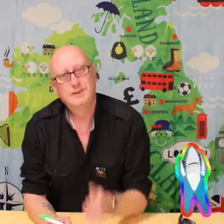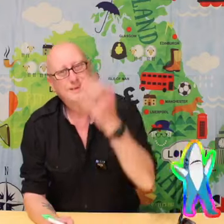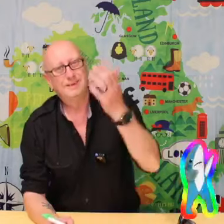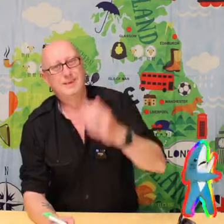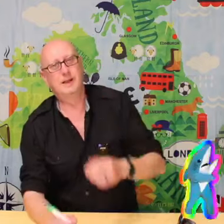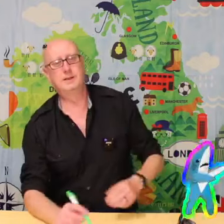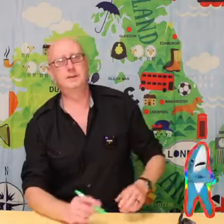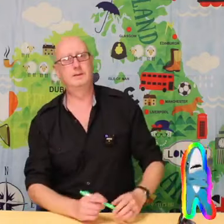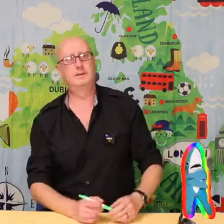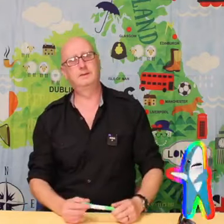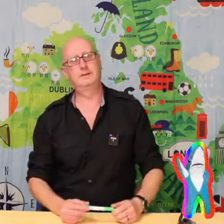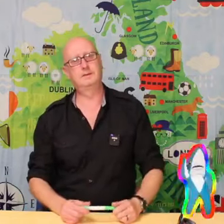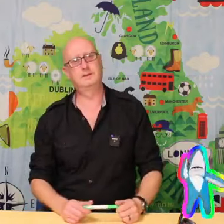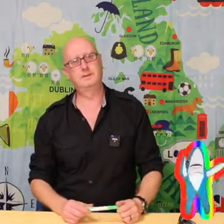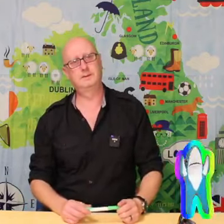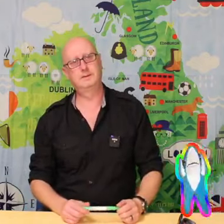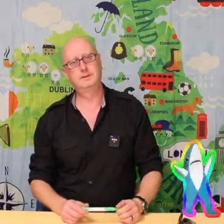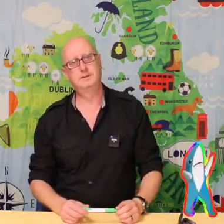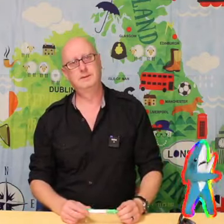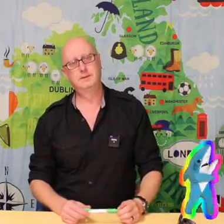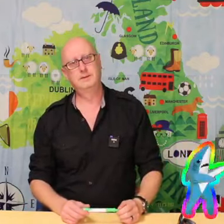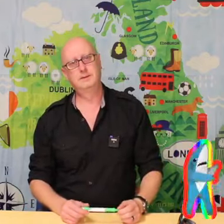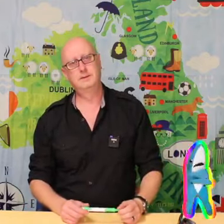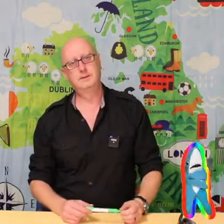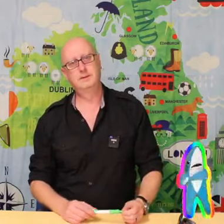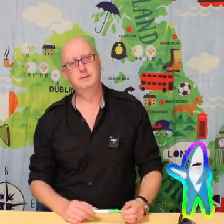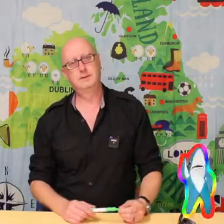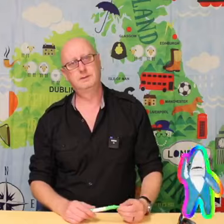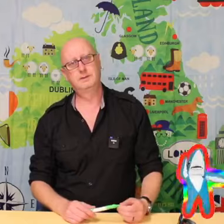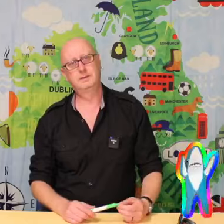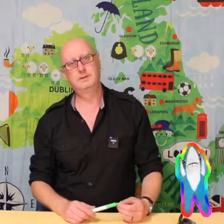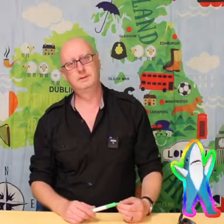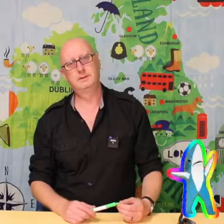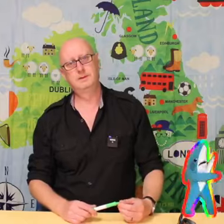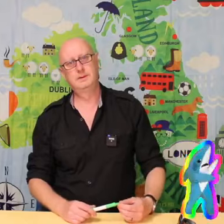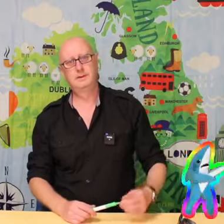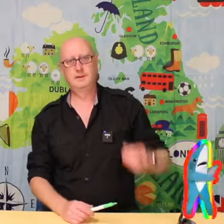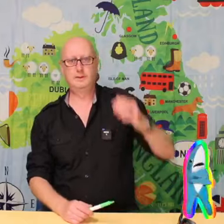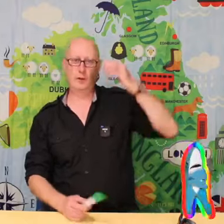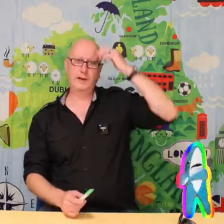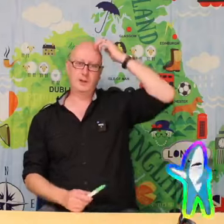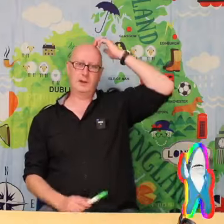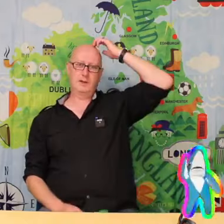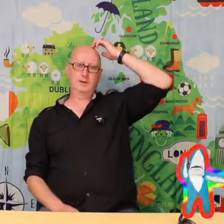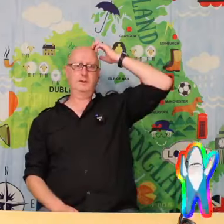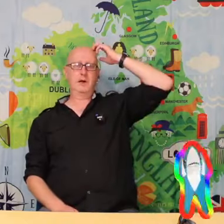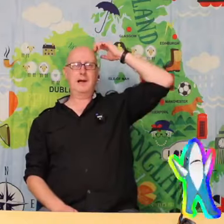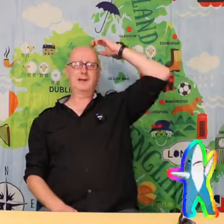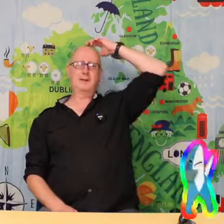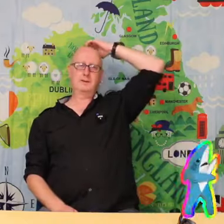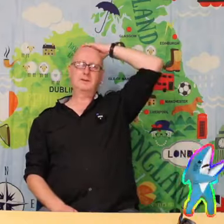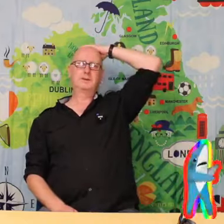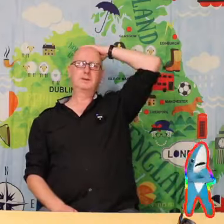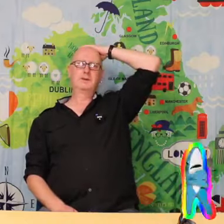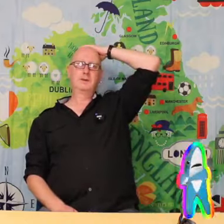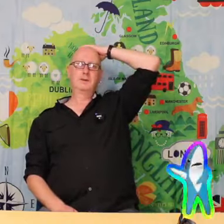breakfast. Aye. Which is usually, breakfast in places like that are usually like, pick whatever you want, have whatever you want, just go nuts.